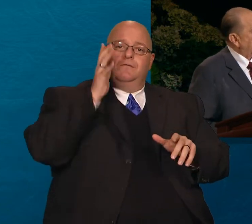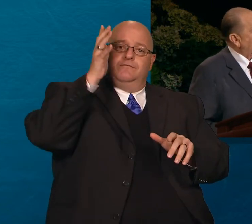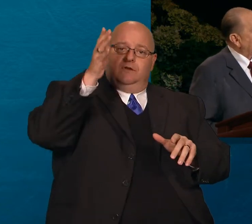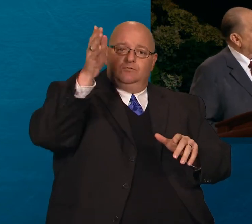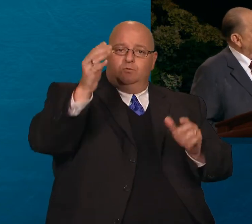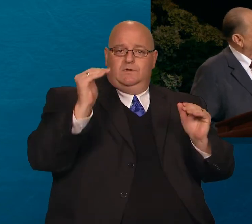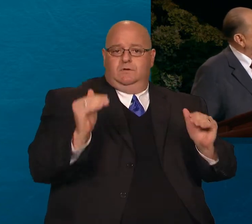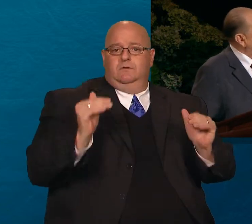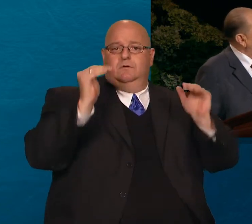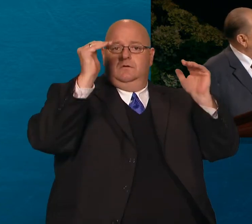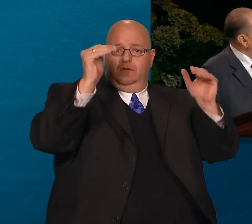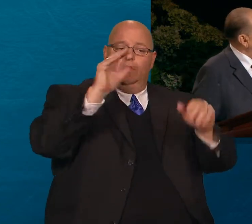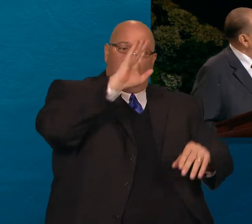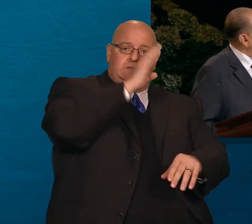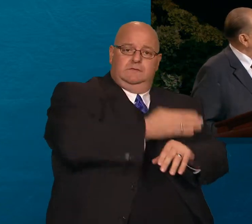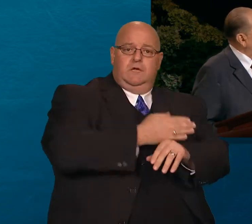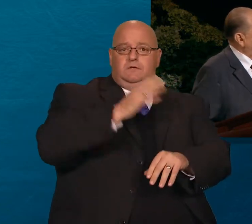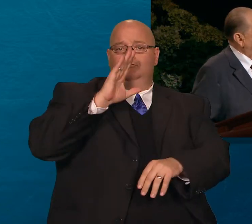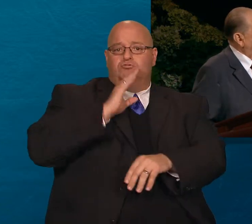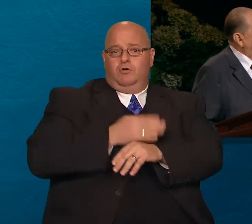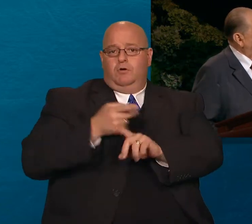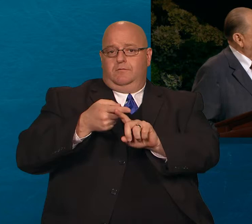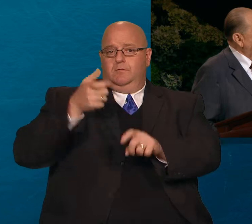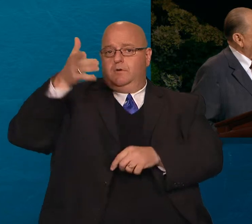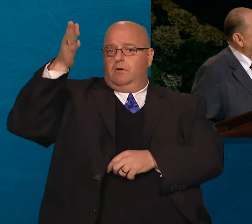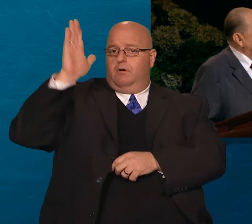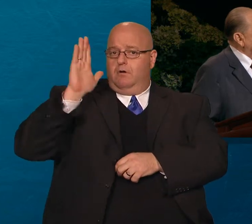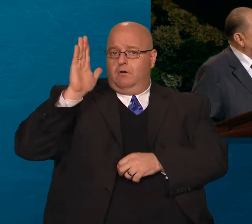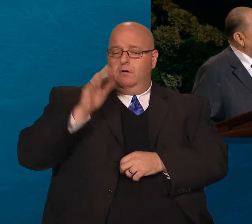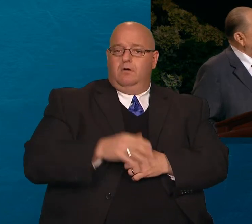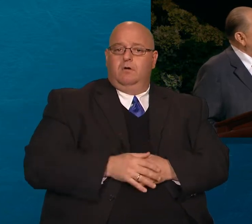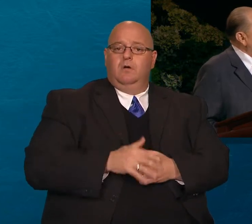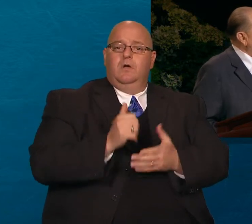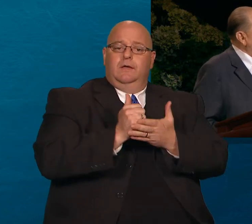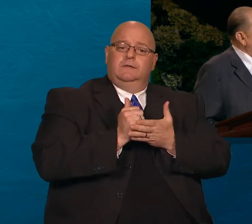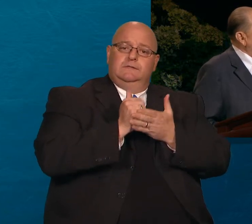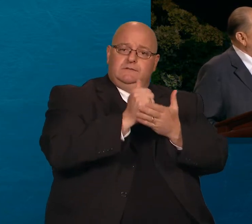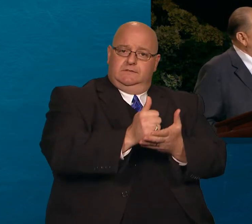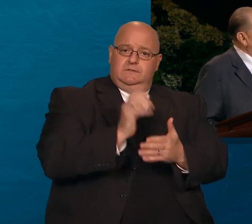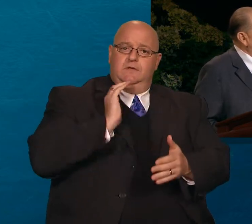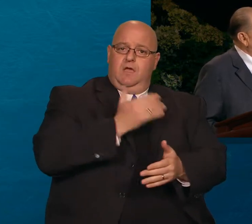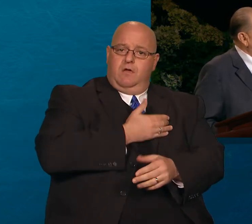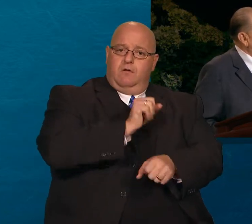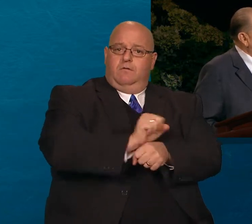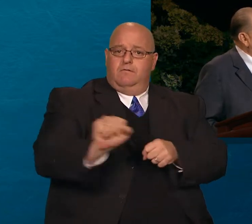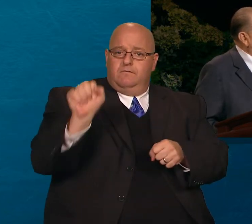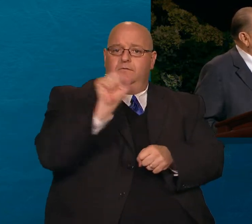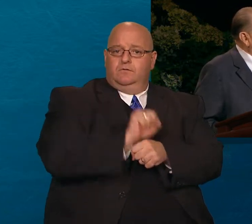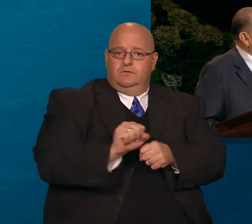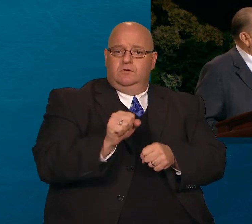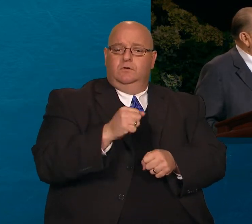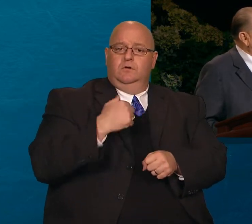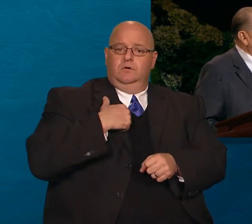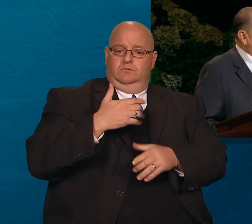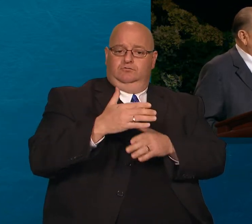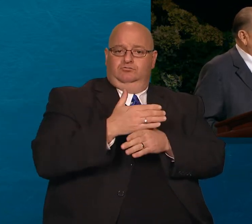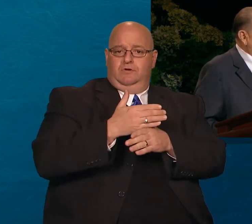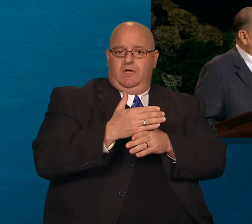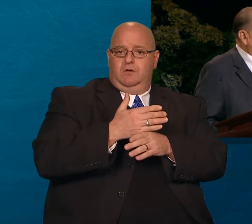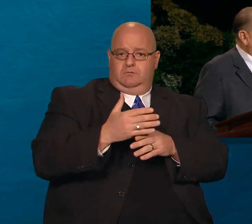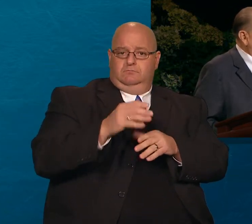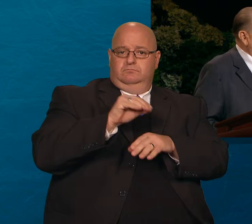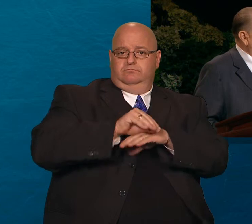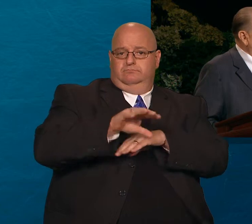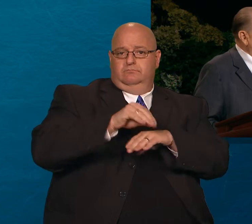exaltation the sons and daughters of God. To assist in our efforts, I share this wise